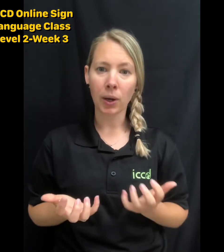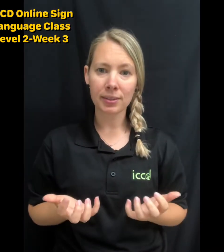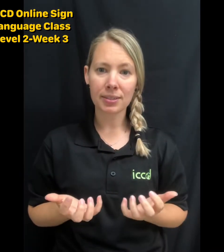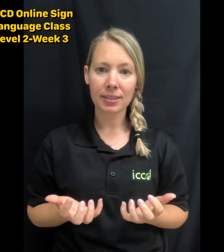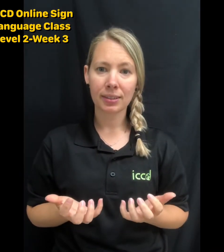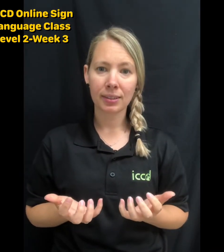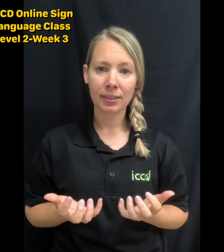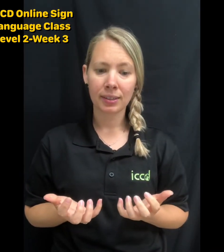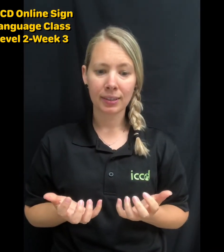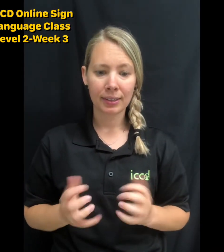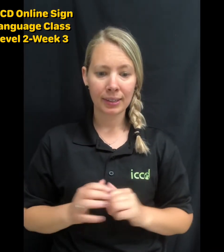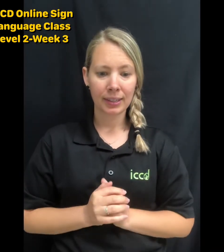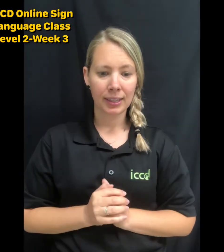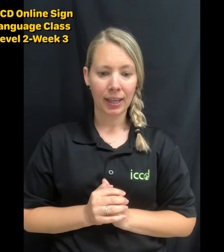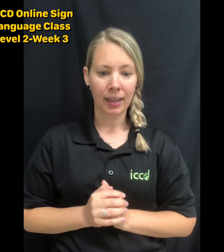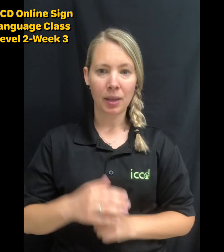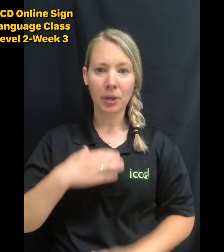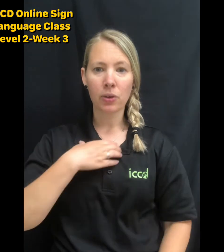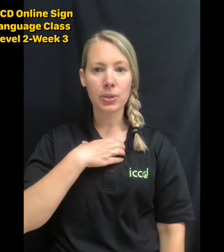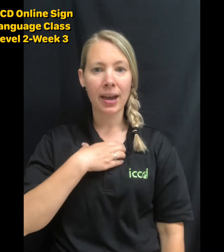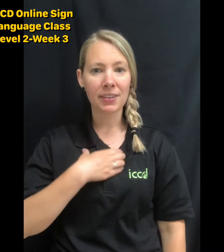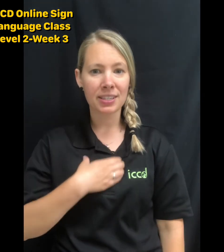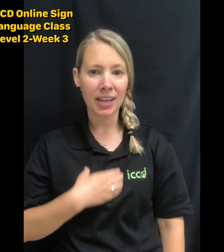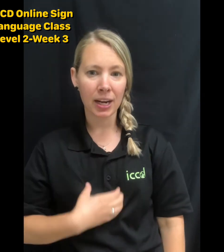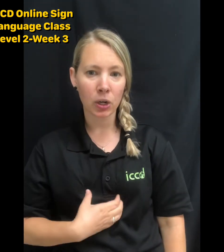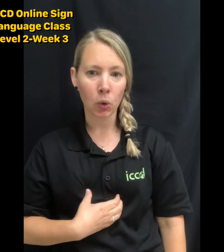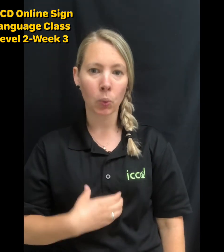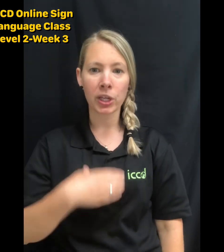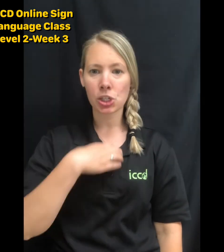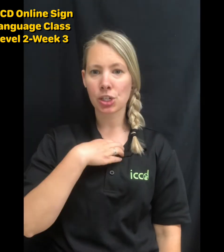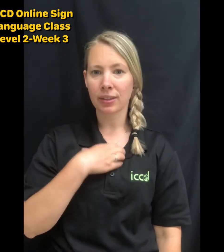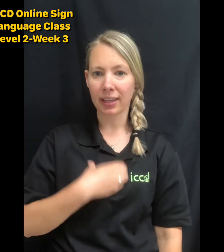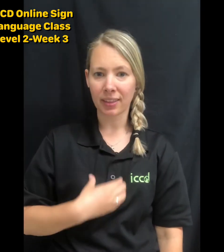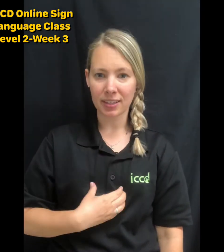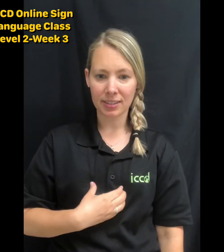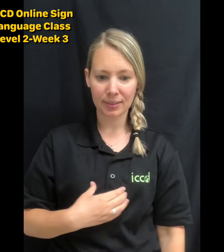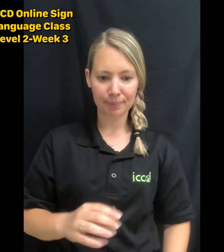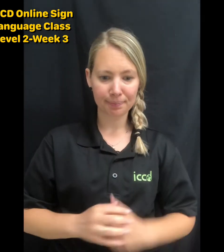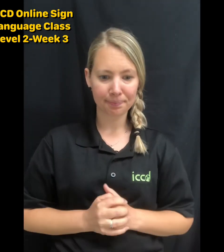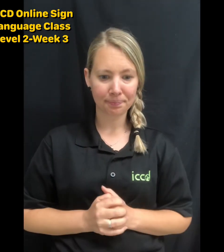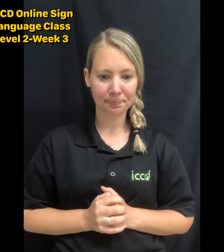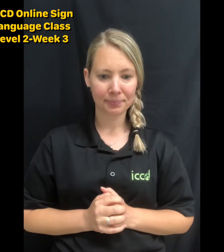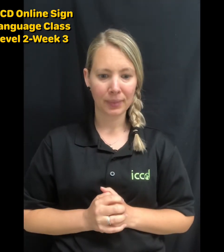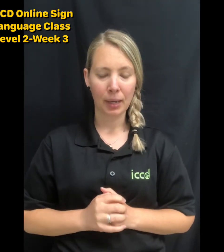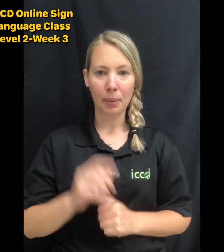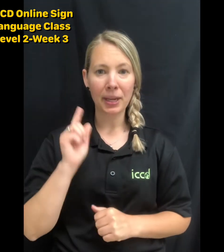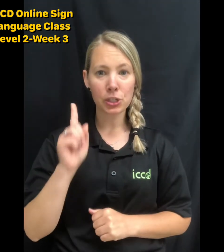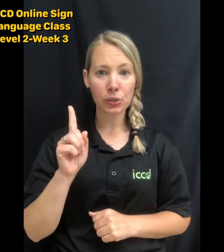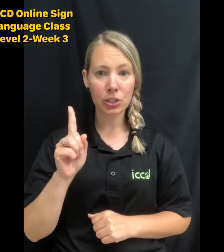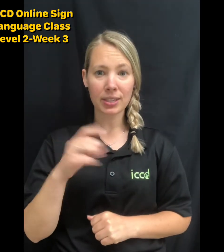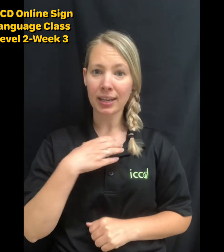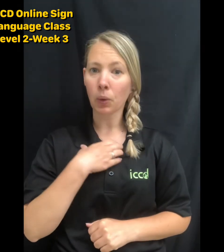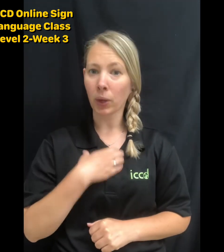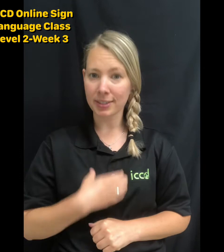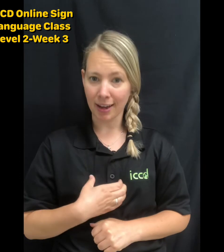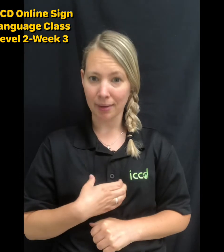Want. And then we also have a desire or wish like this. But make sure you just sign it one time.